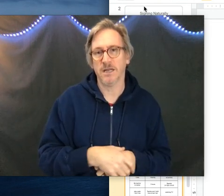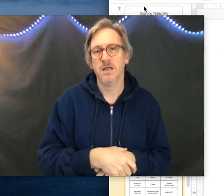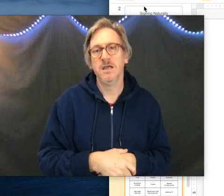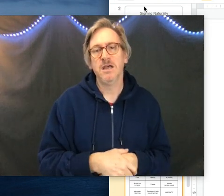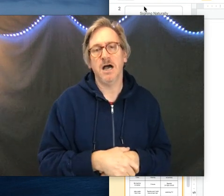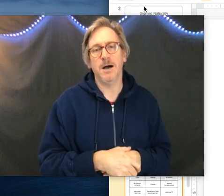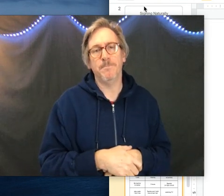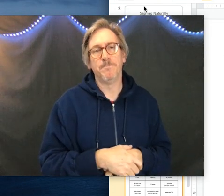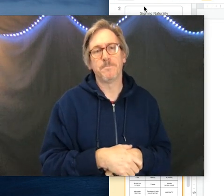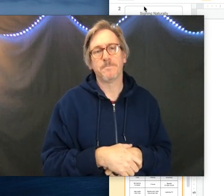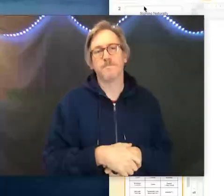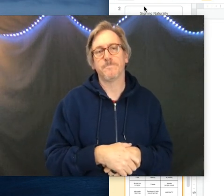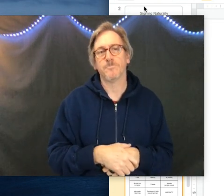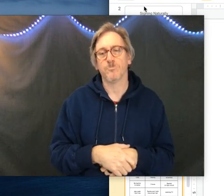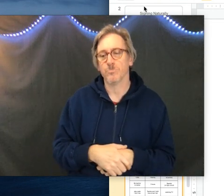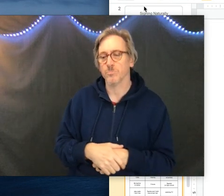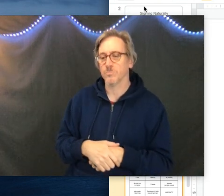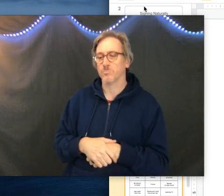you've got it.